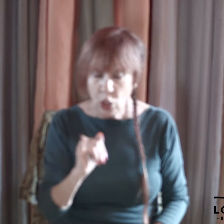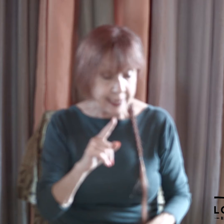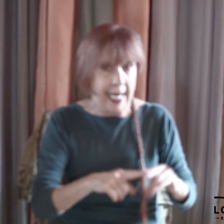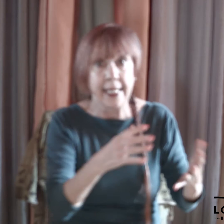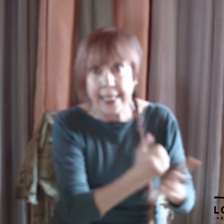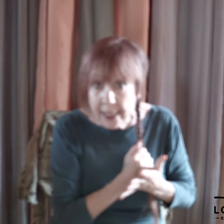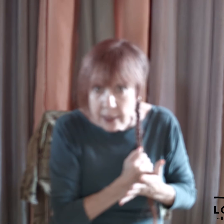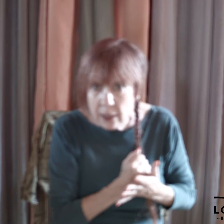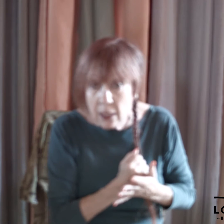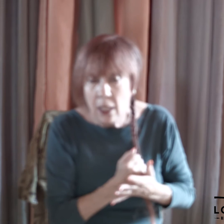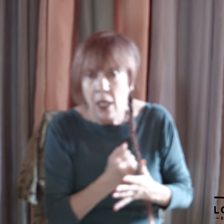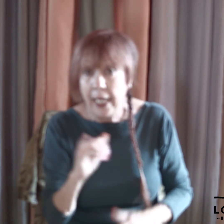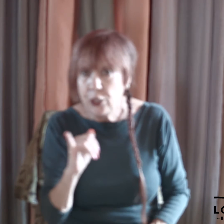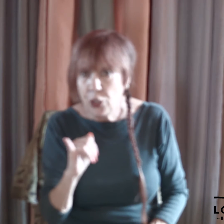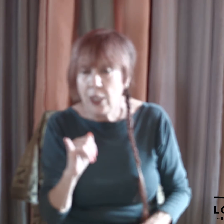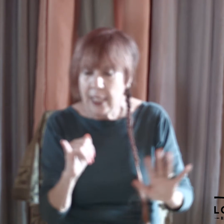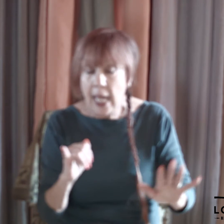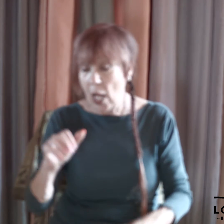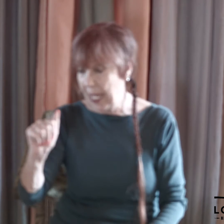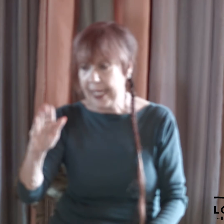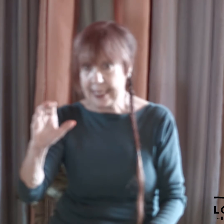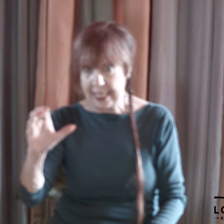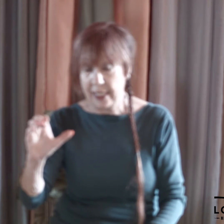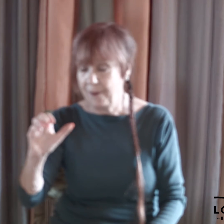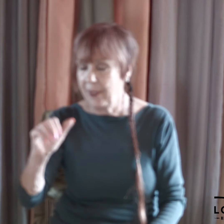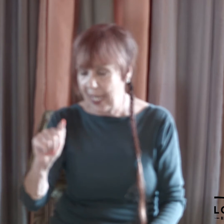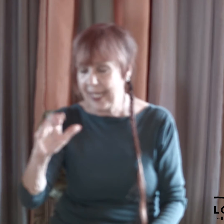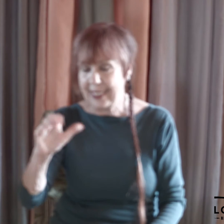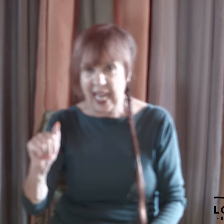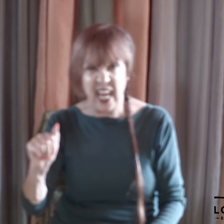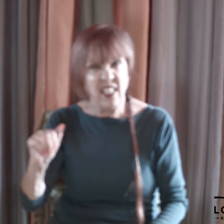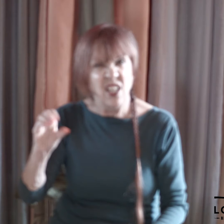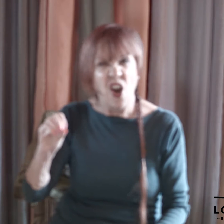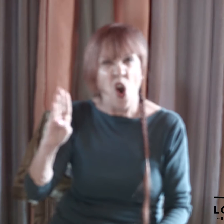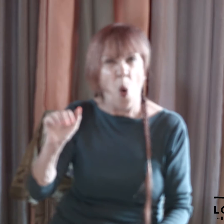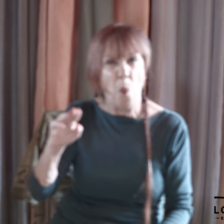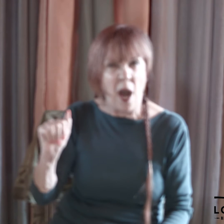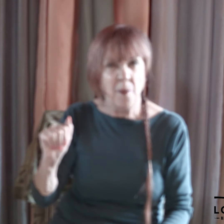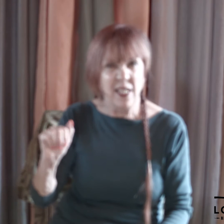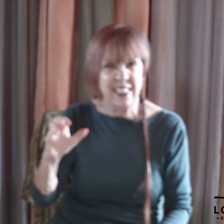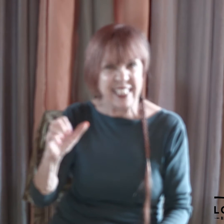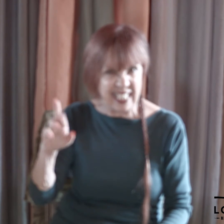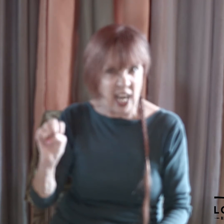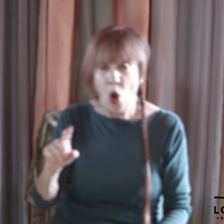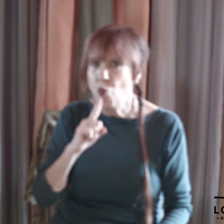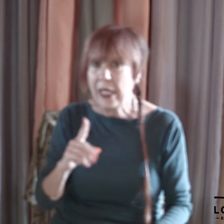get insurance. Although the ACA, which many people call Obamacare, really corrected a lot